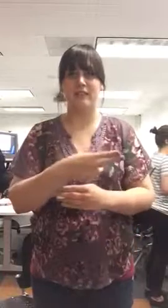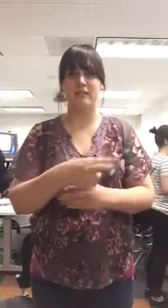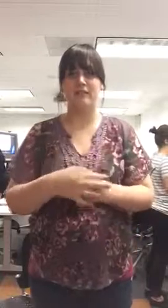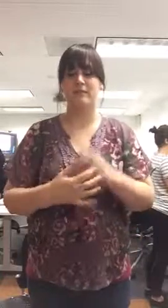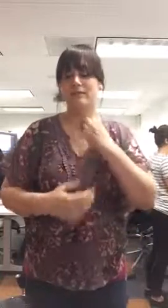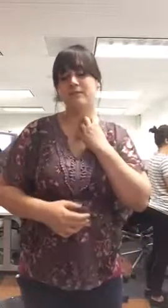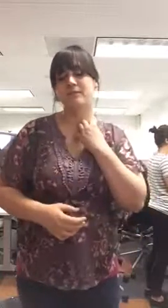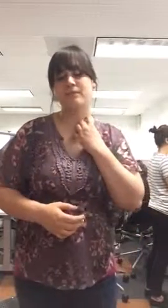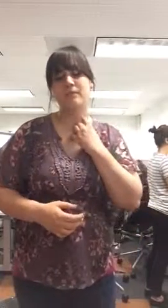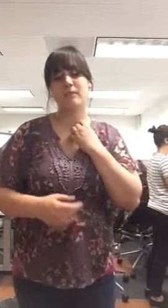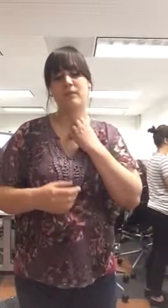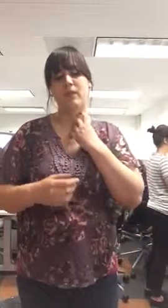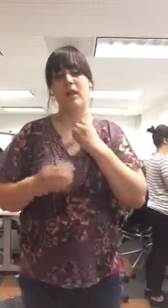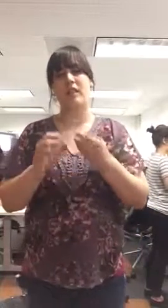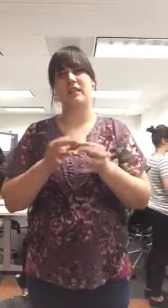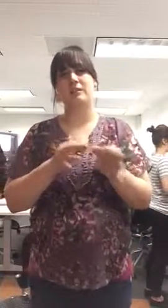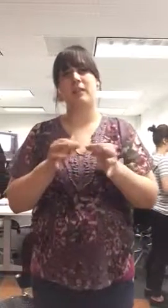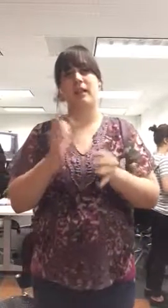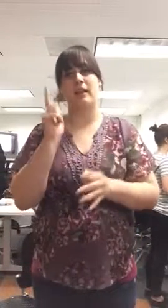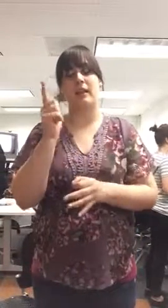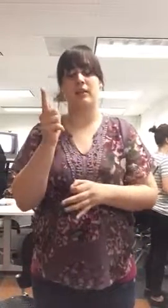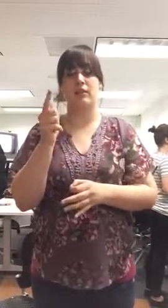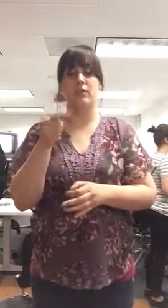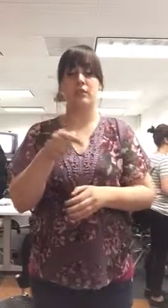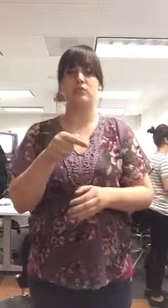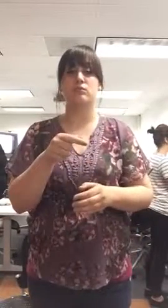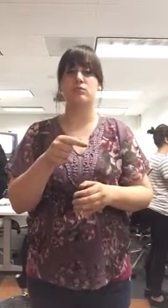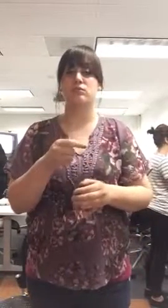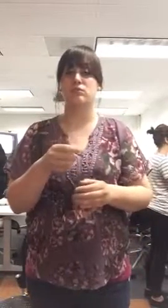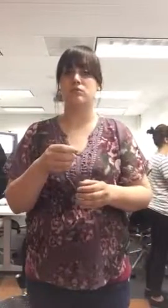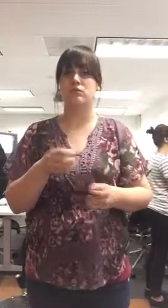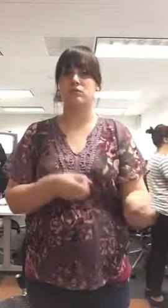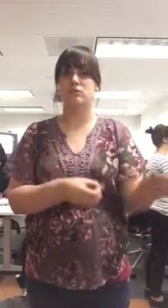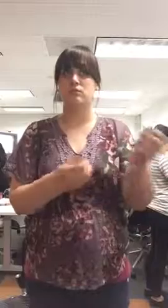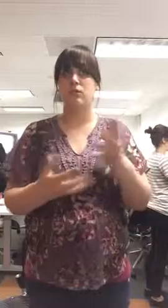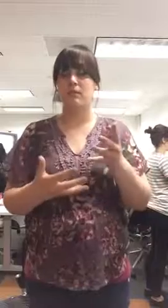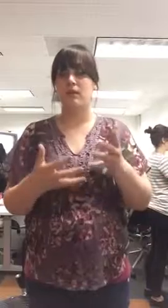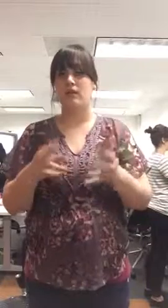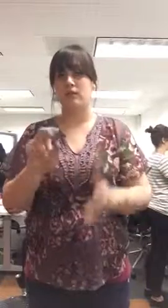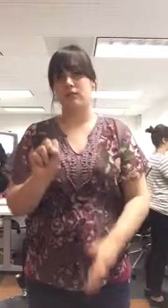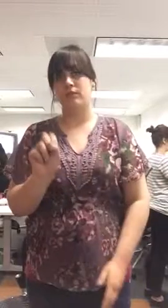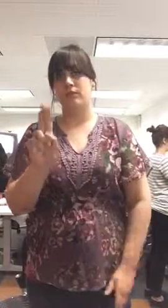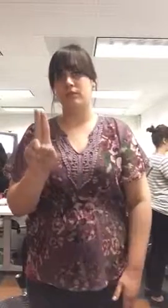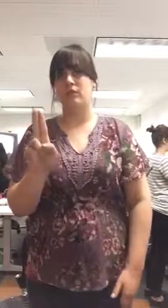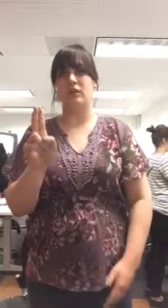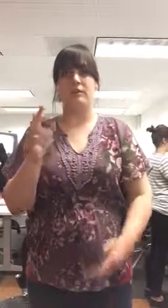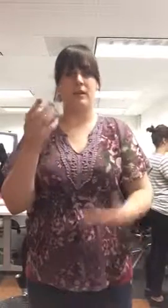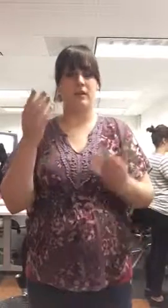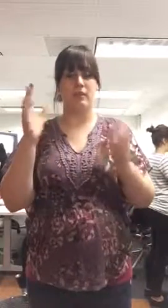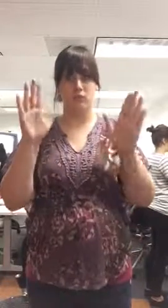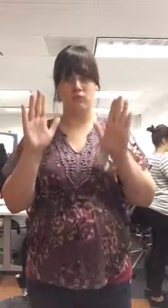This, like I said, was reported by the Soviets during what they called World War II, the Great Patriotic War. Between 20 and